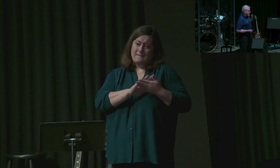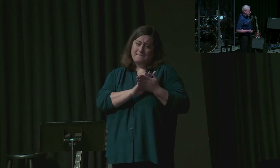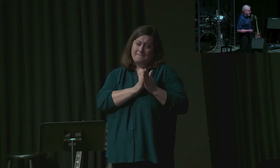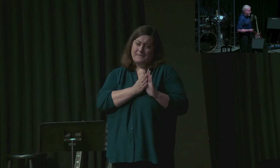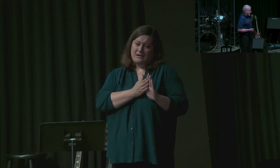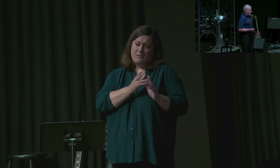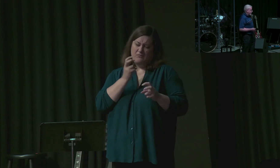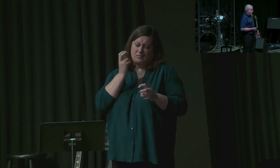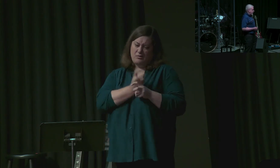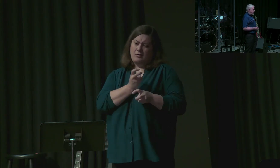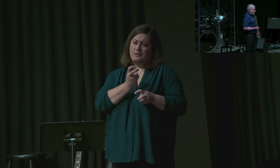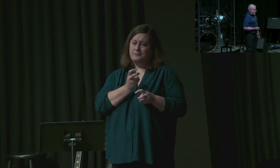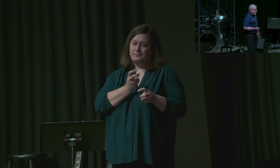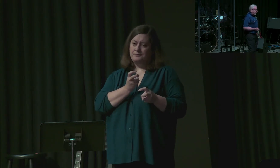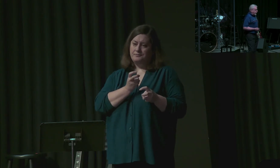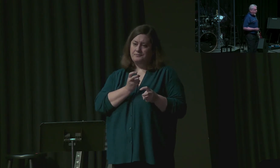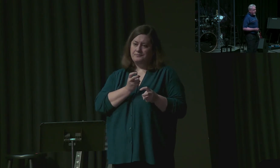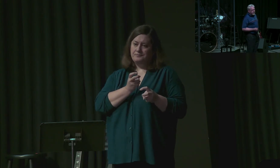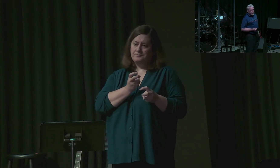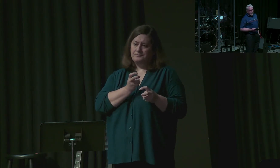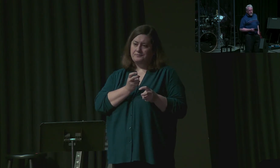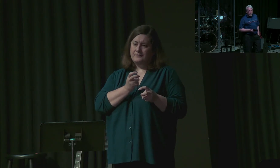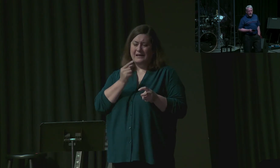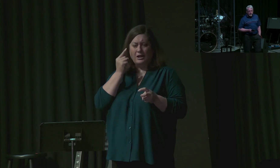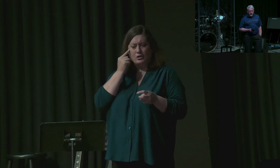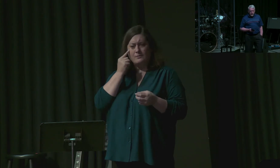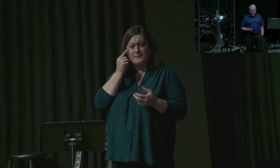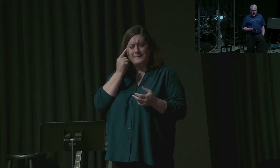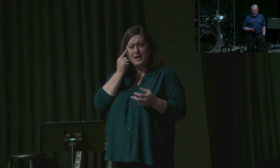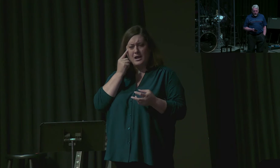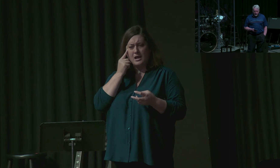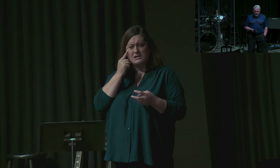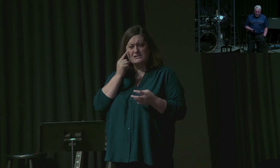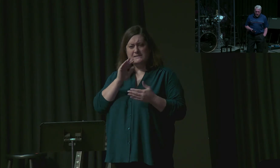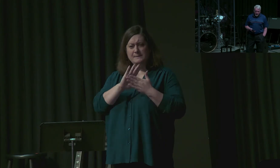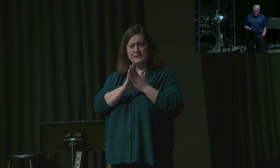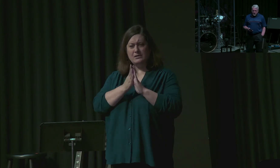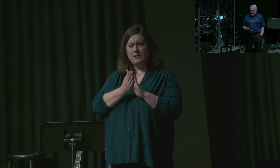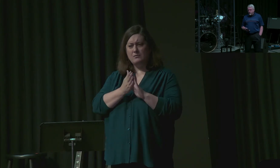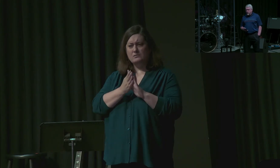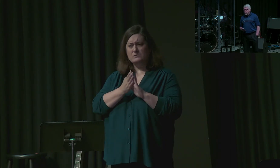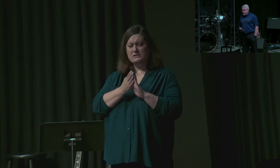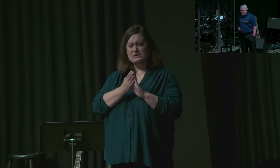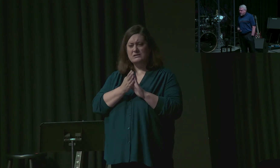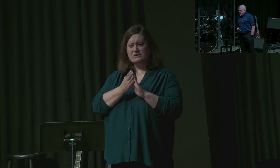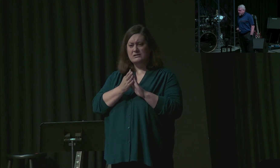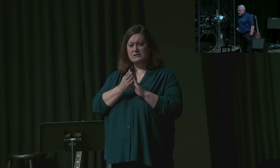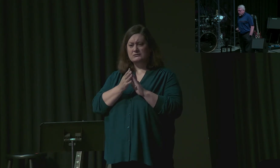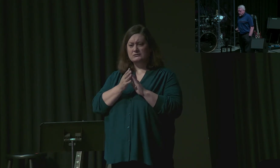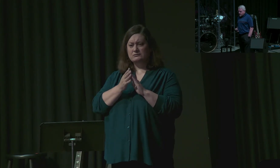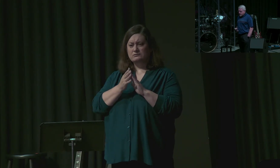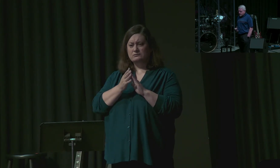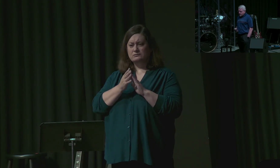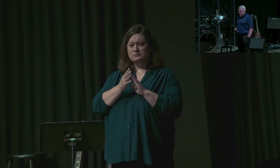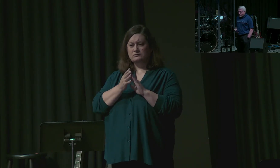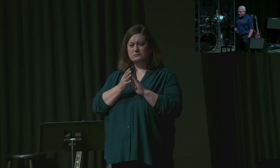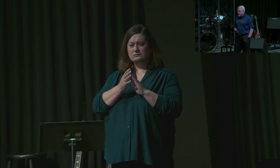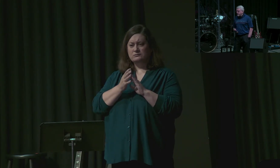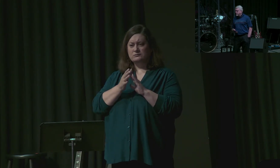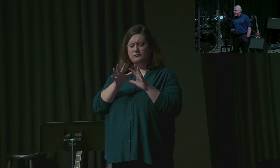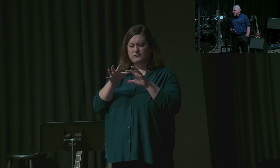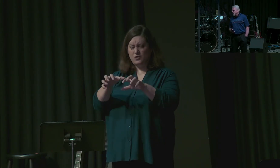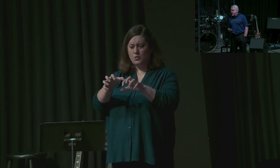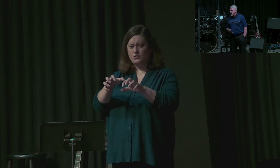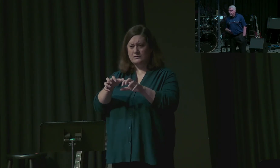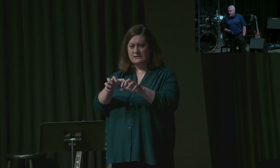hardened. And our minds become like steel traps. They snap closed anytime anything new enters